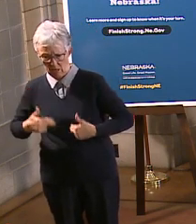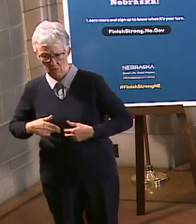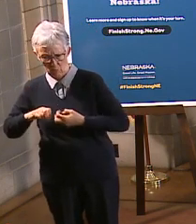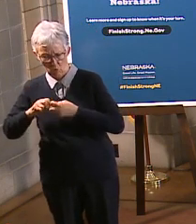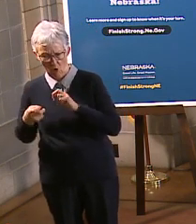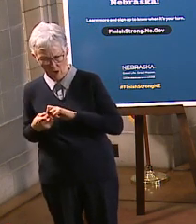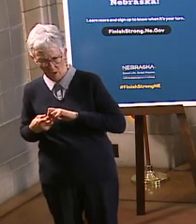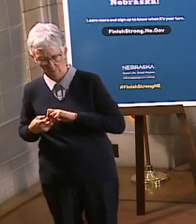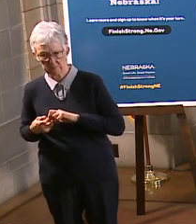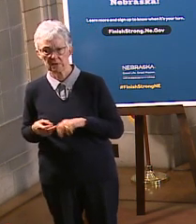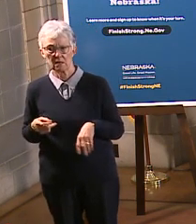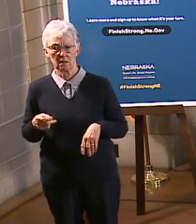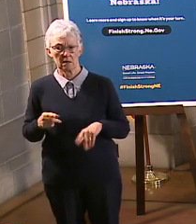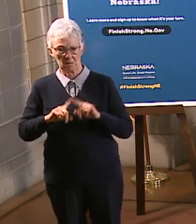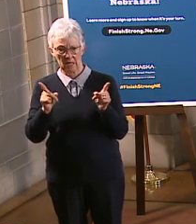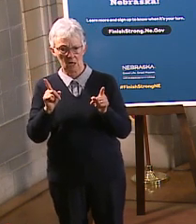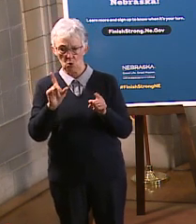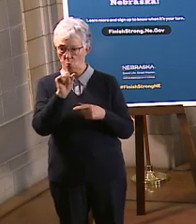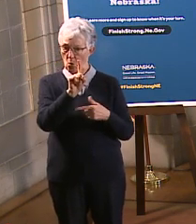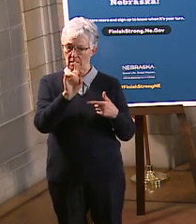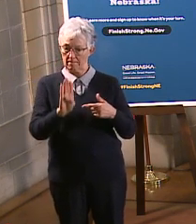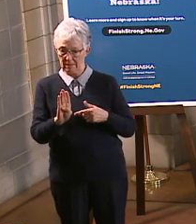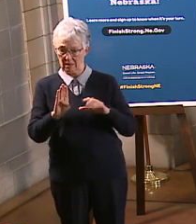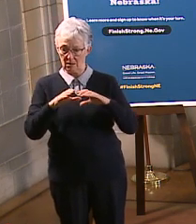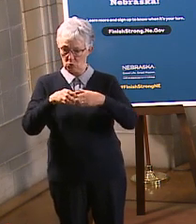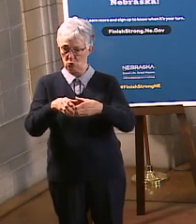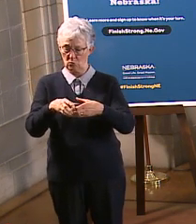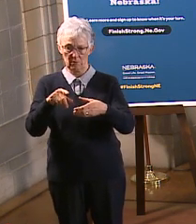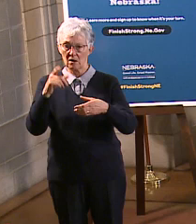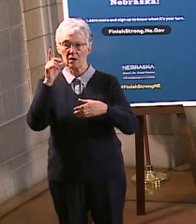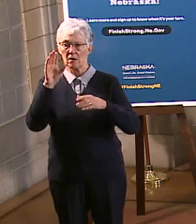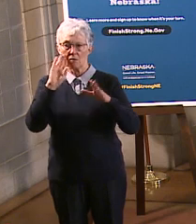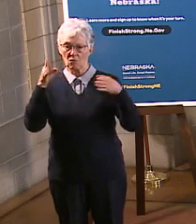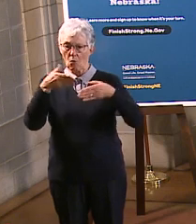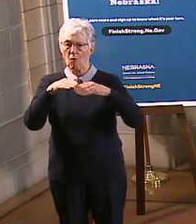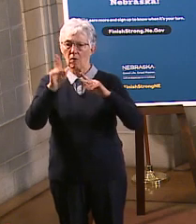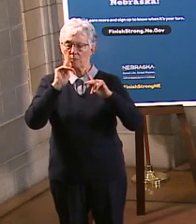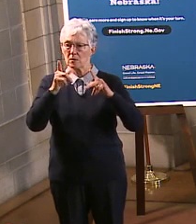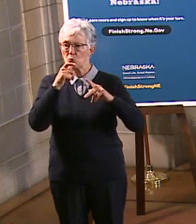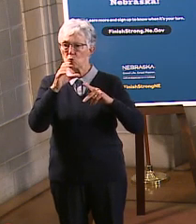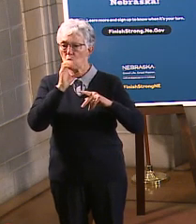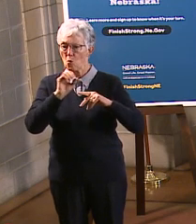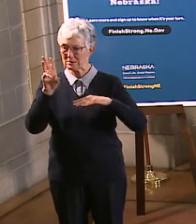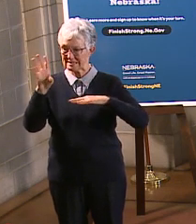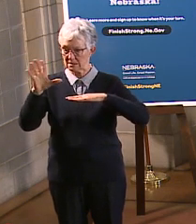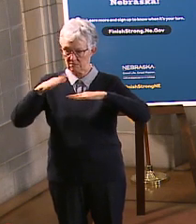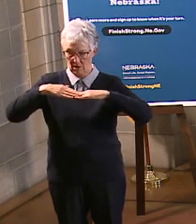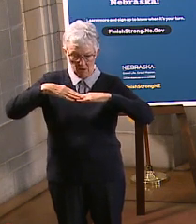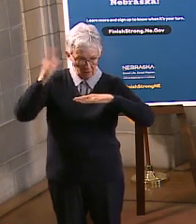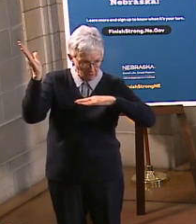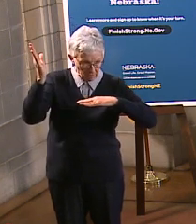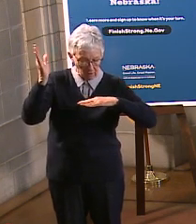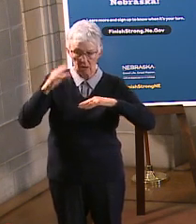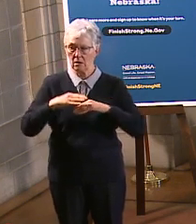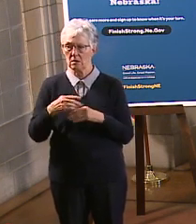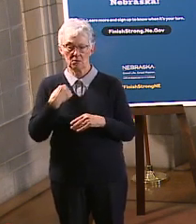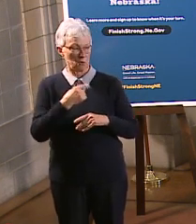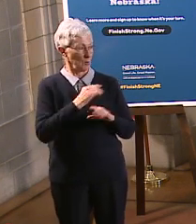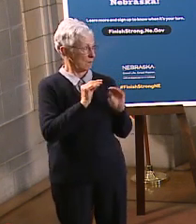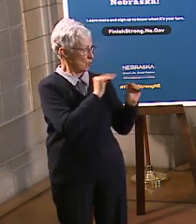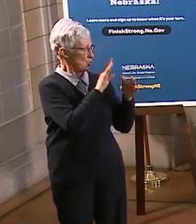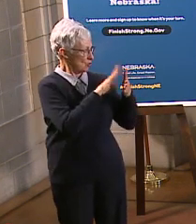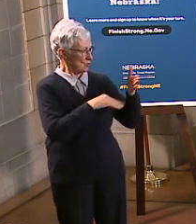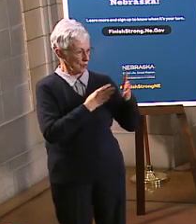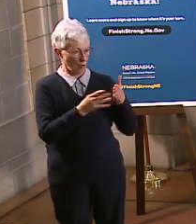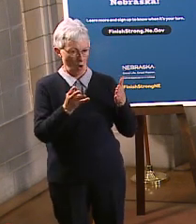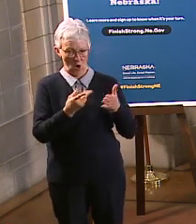on people who were 65 years and older. And as we've continued to analyze that data, one of the things we've seen is that, we put this chart up last week,